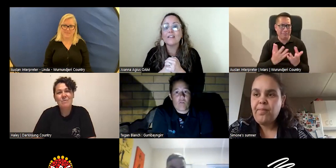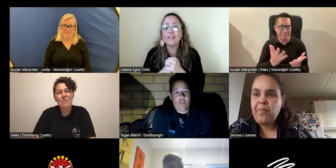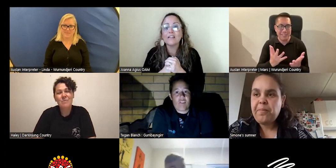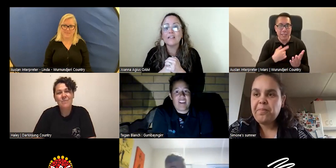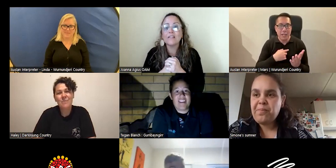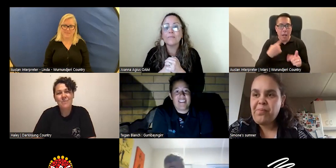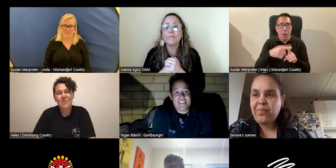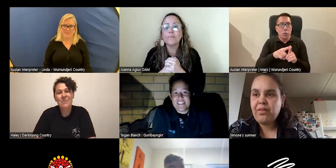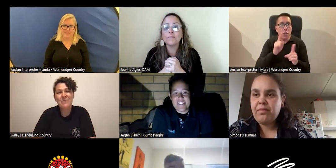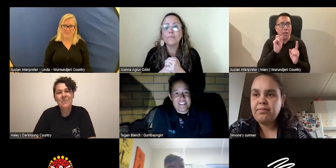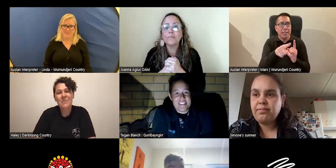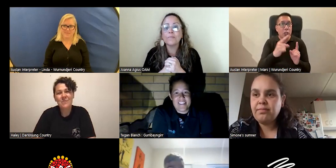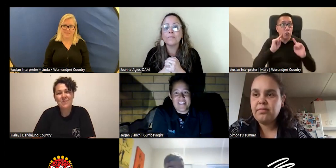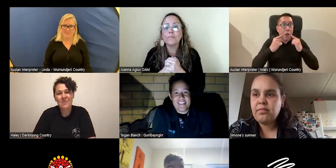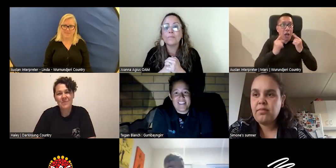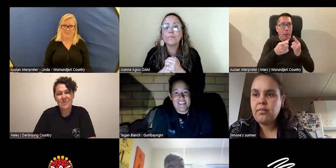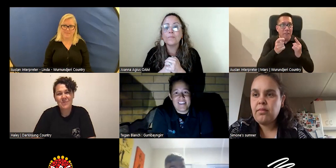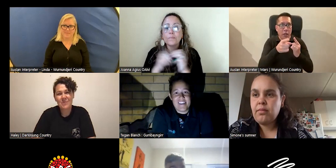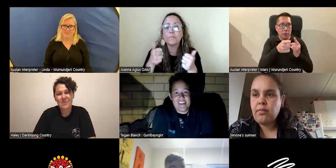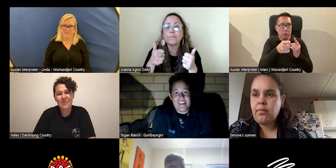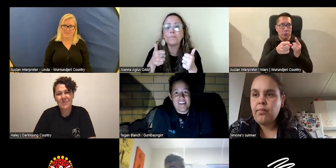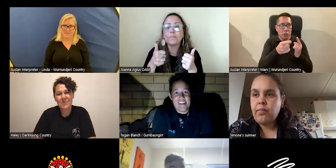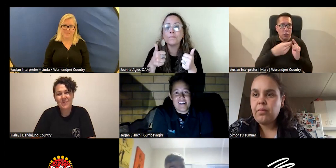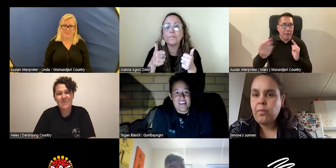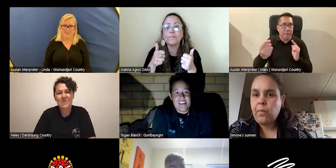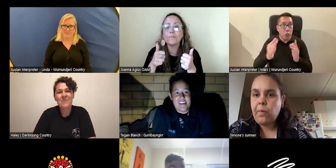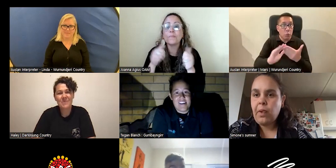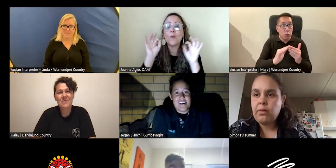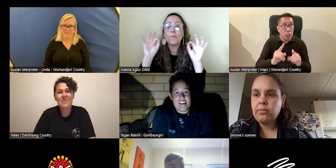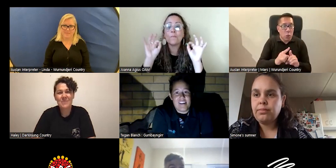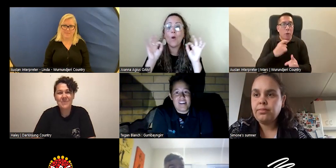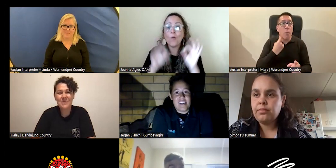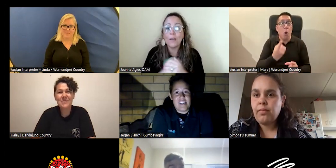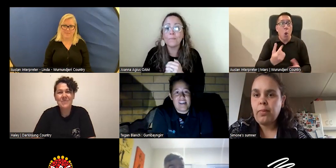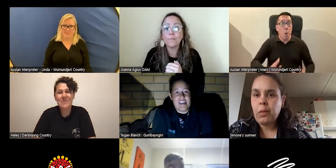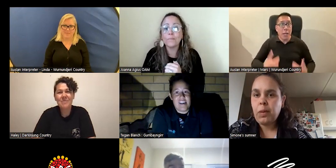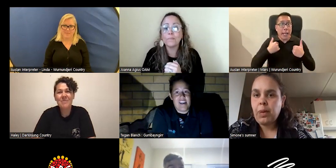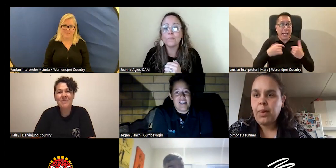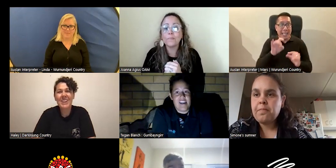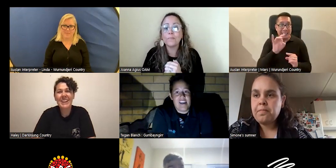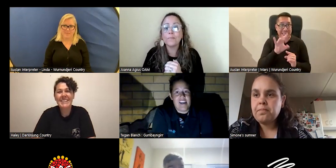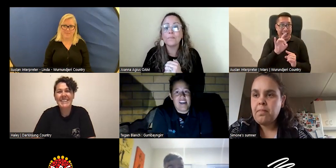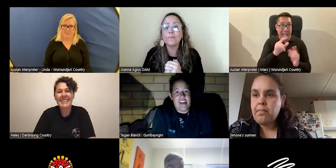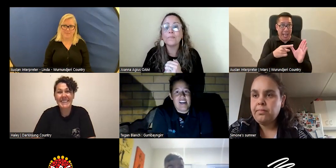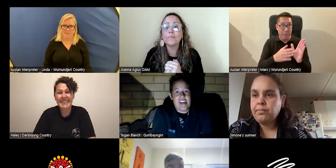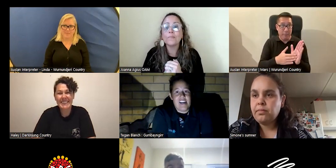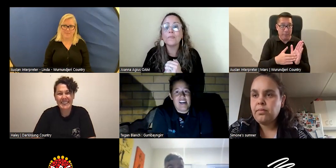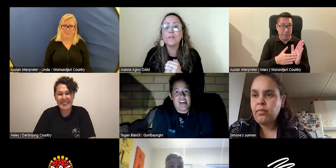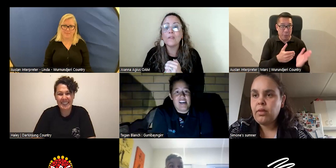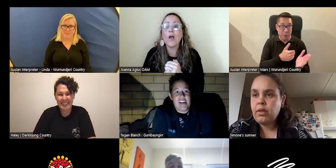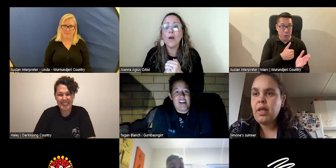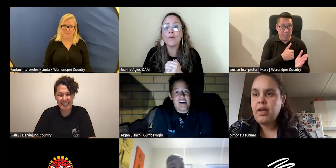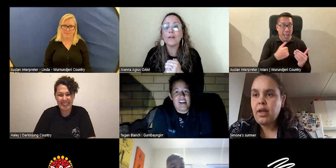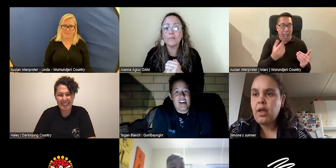sent you an invitation, Joe, to pass out to community, because tomorrow morning at 10 a.m. we've got a